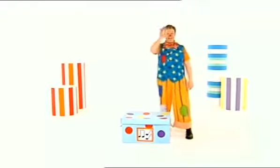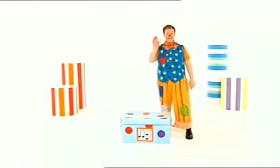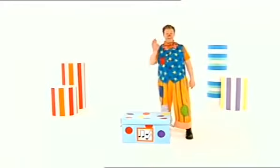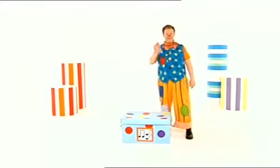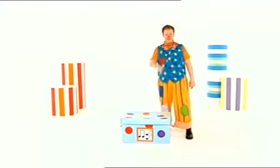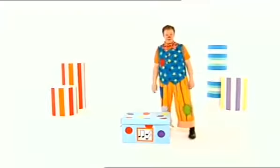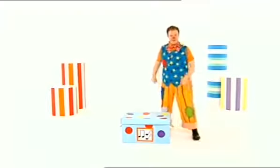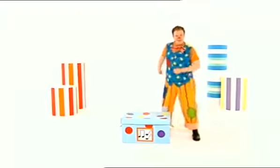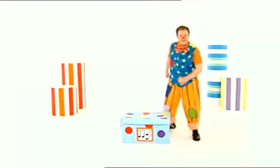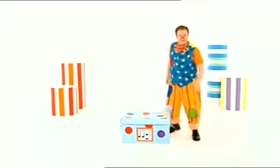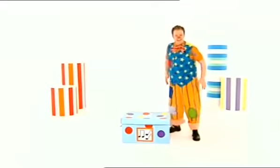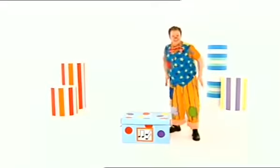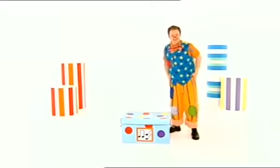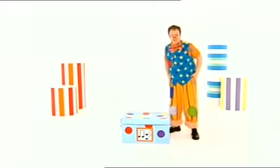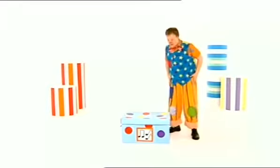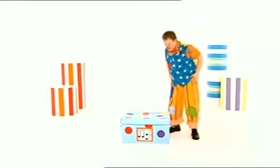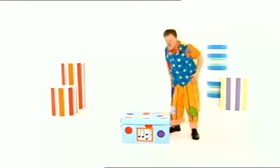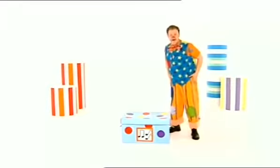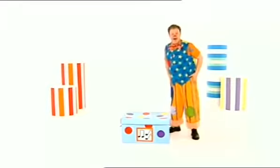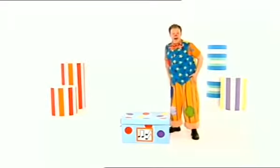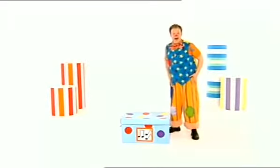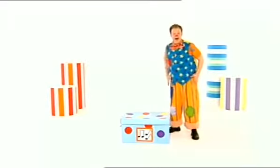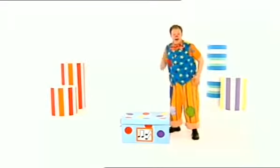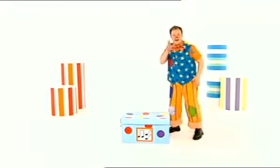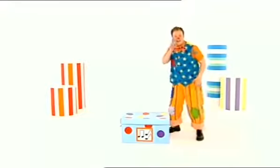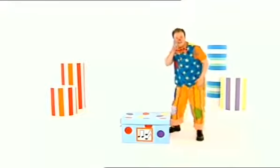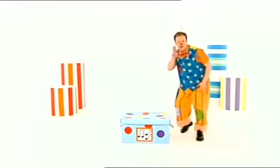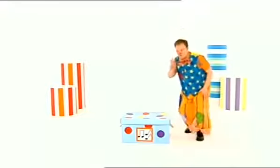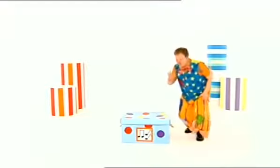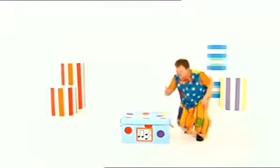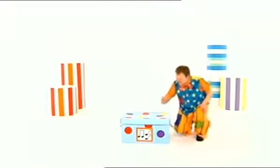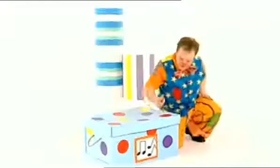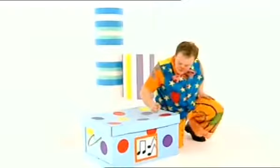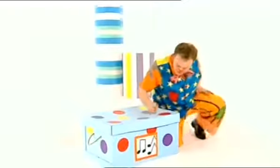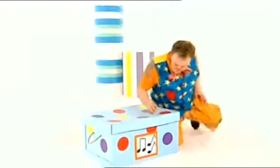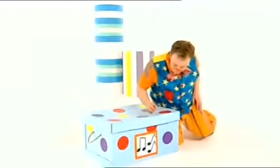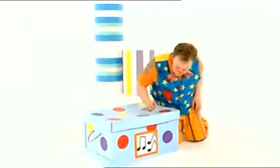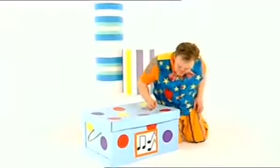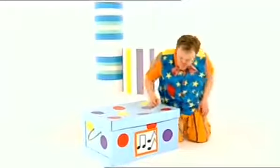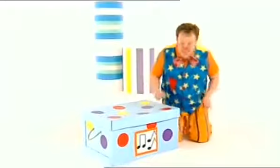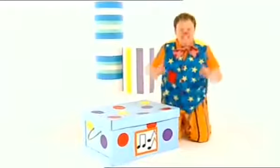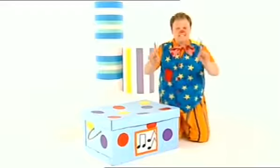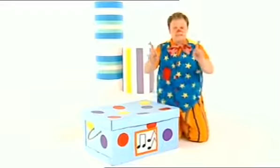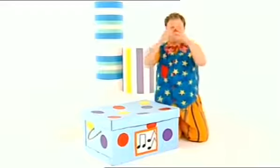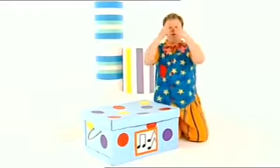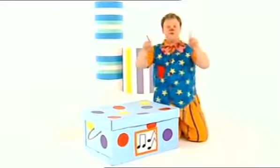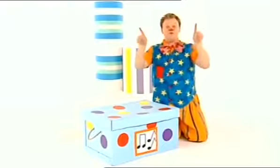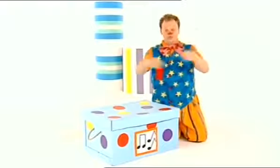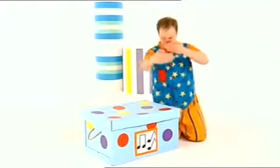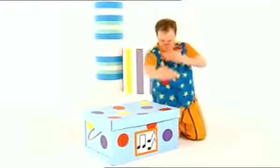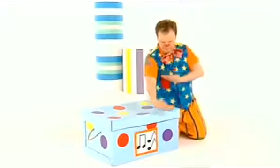hello. What's that, Mr. Tumble? Ah, look. It's a music